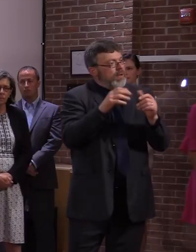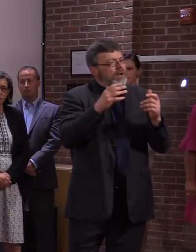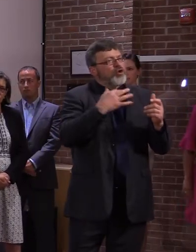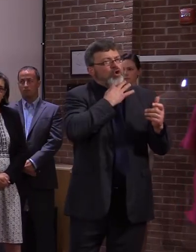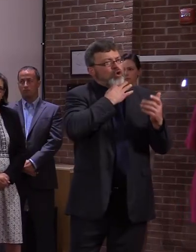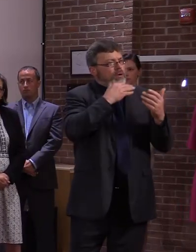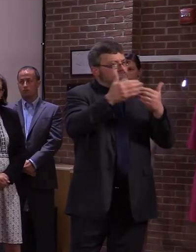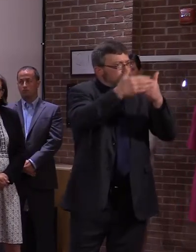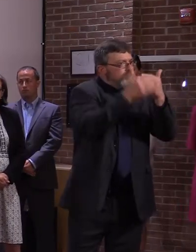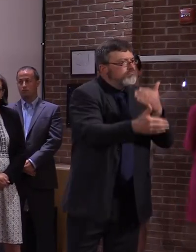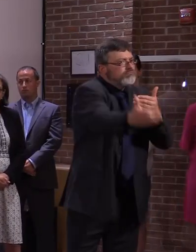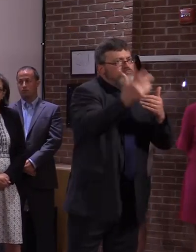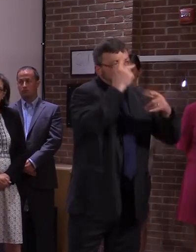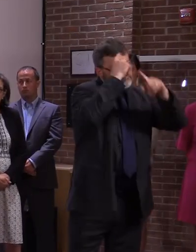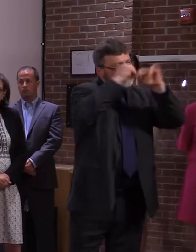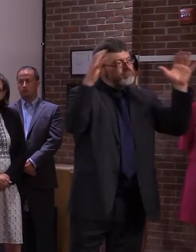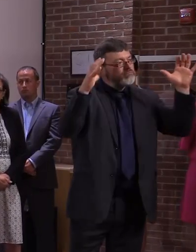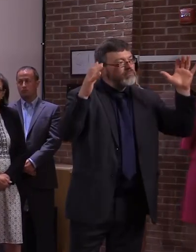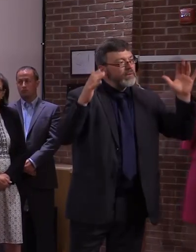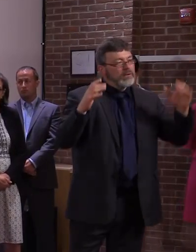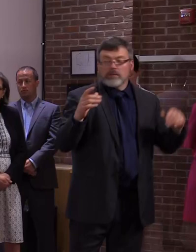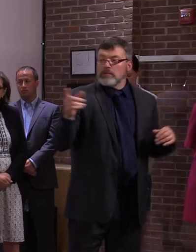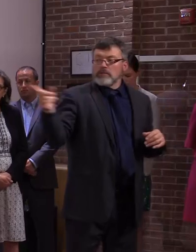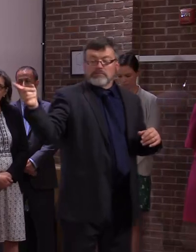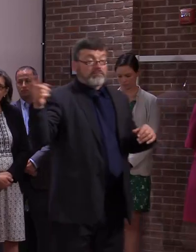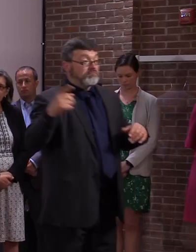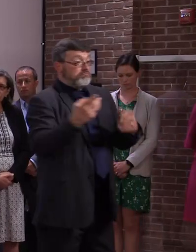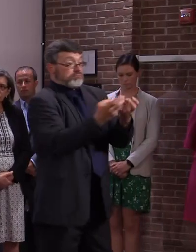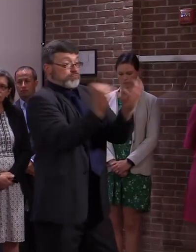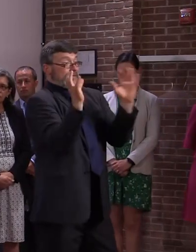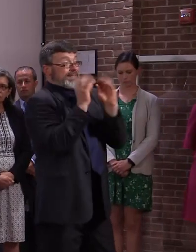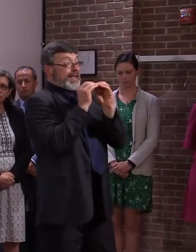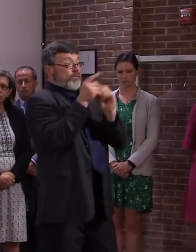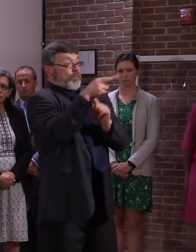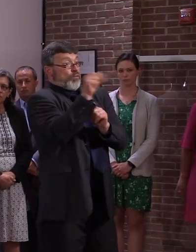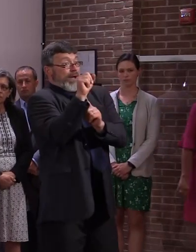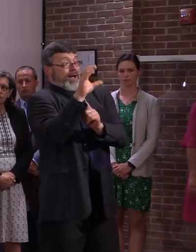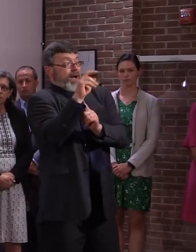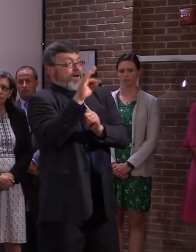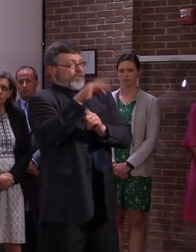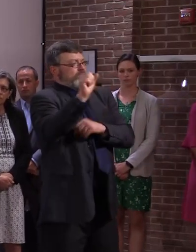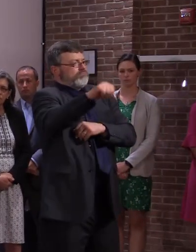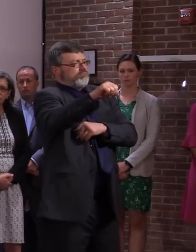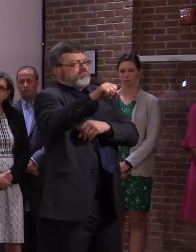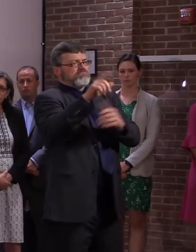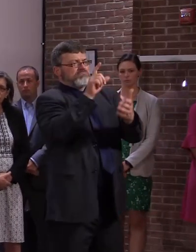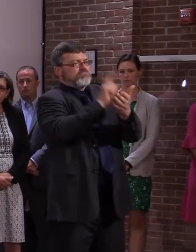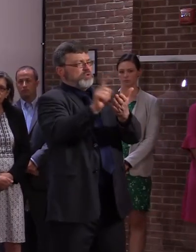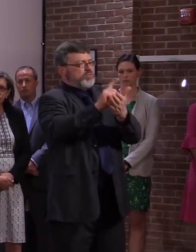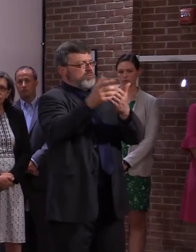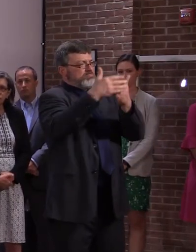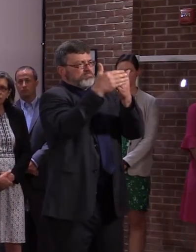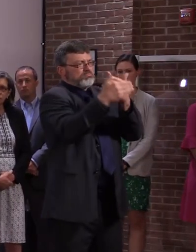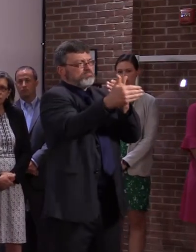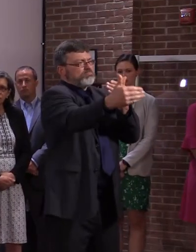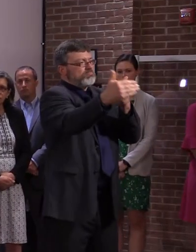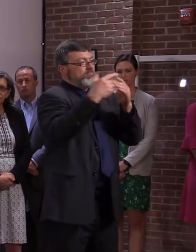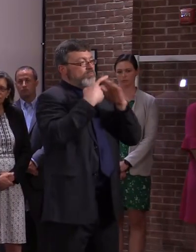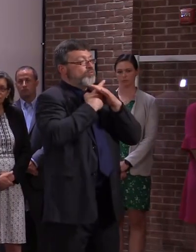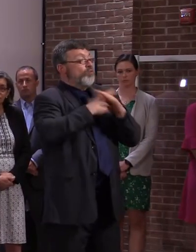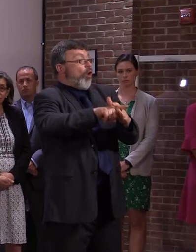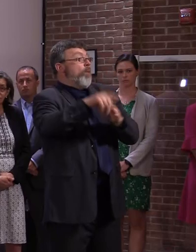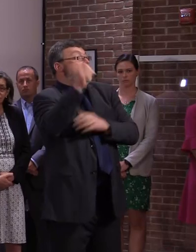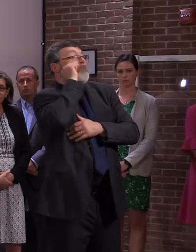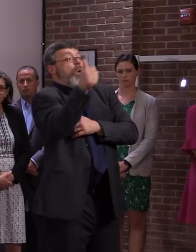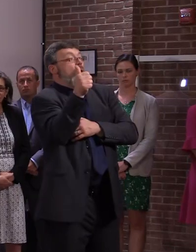Well, we'll continue with press conferences, press briefings, starting tomorrow.